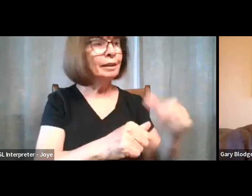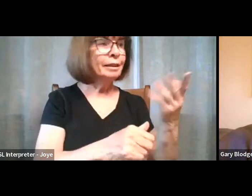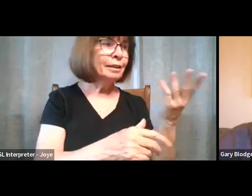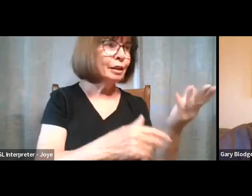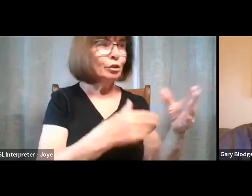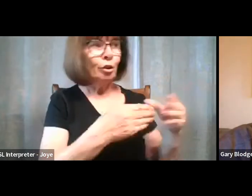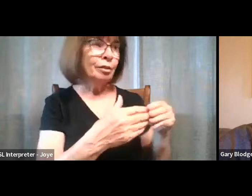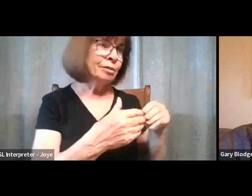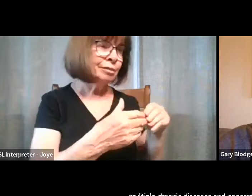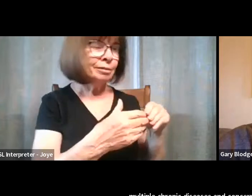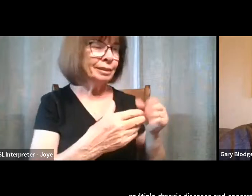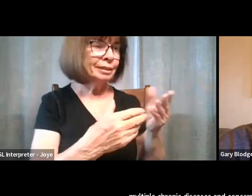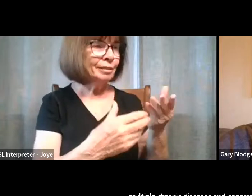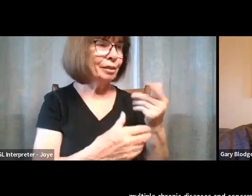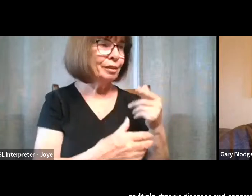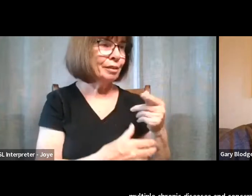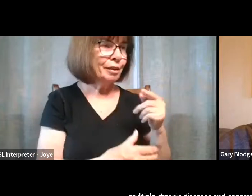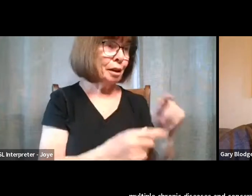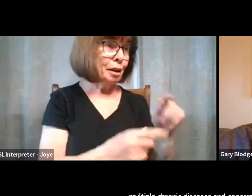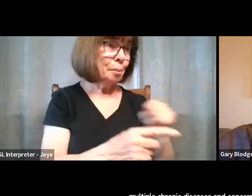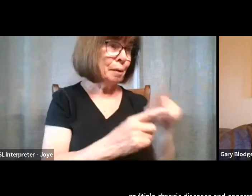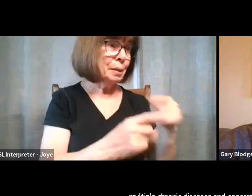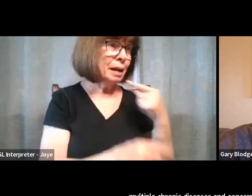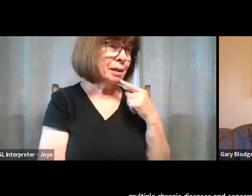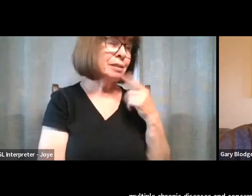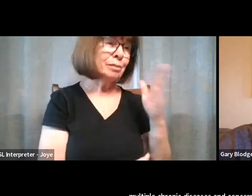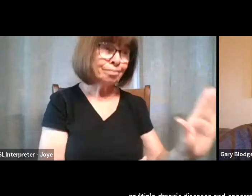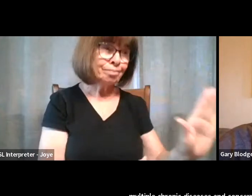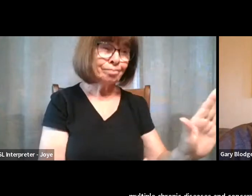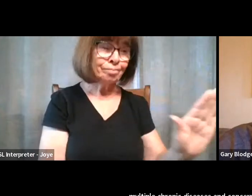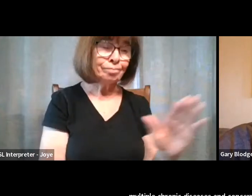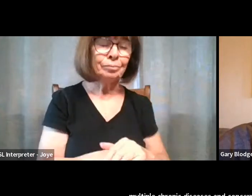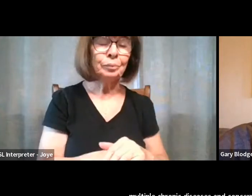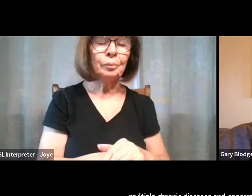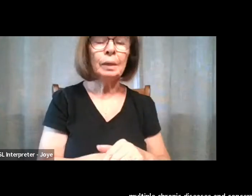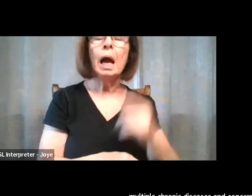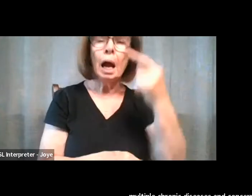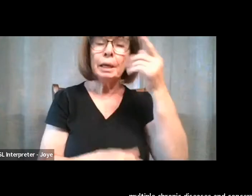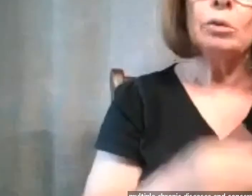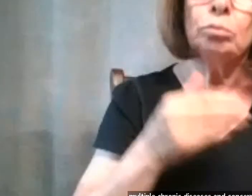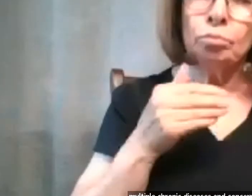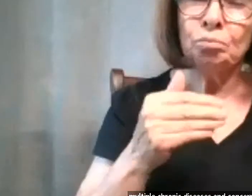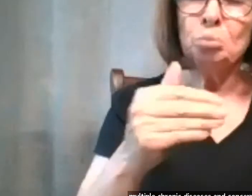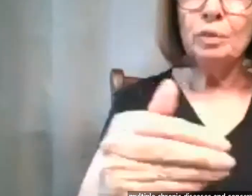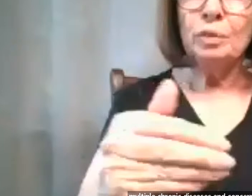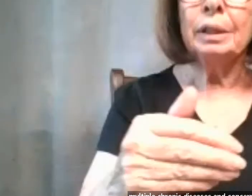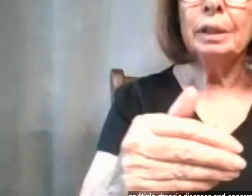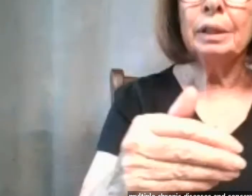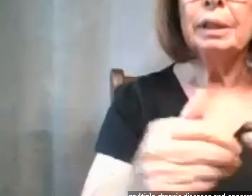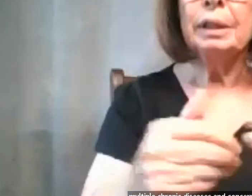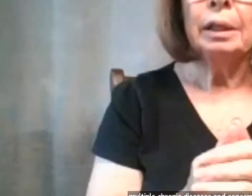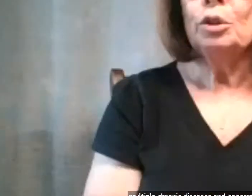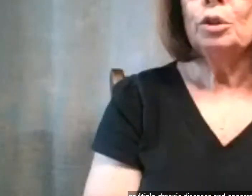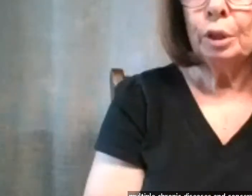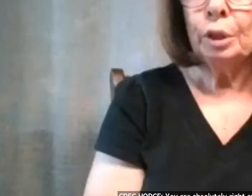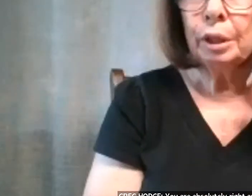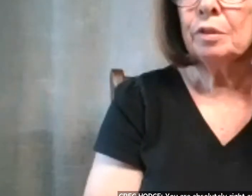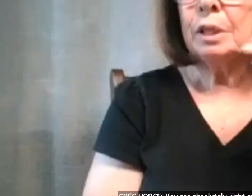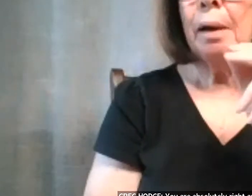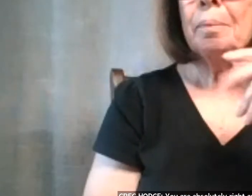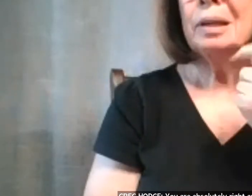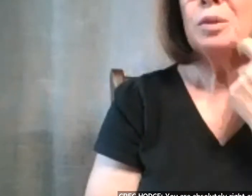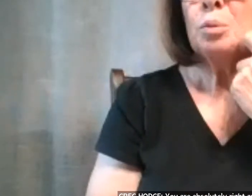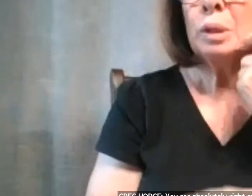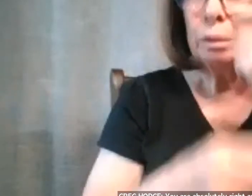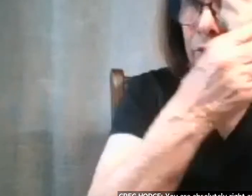that comment has been a consistent one. I think we're going to move now to hearing some updates from our county